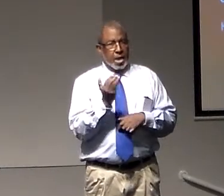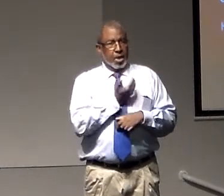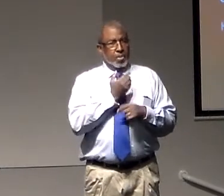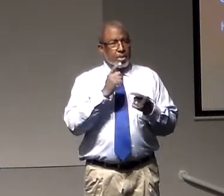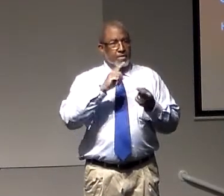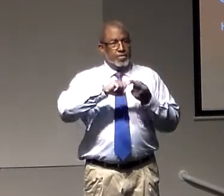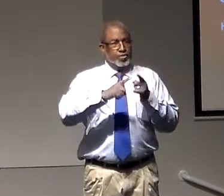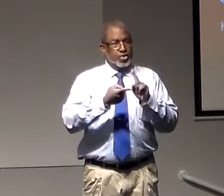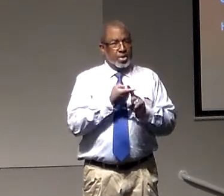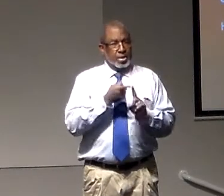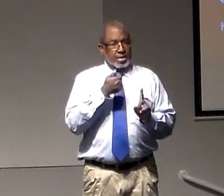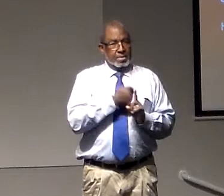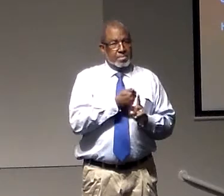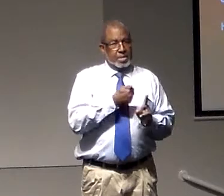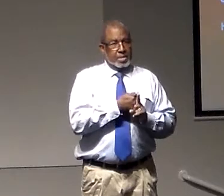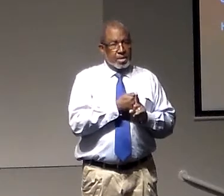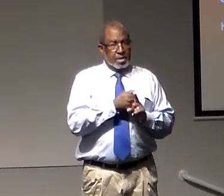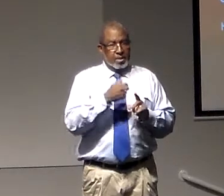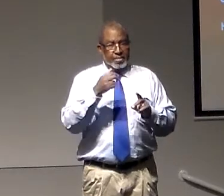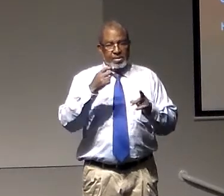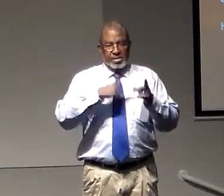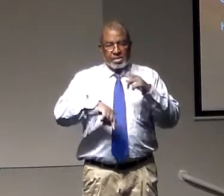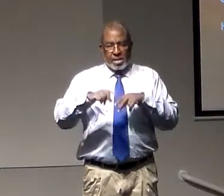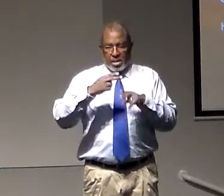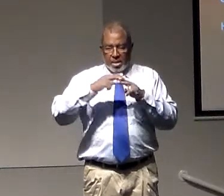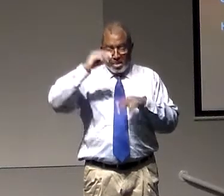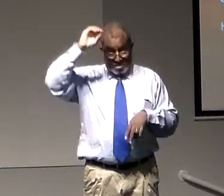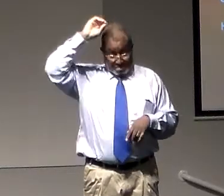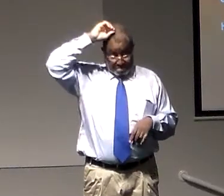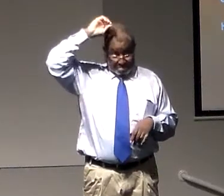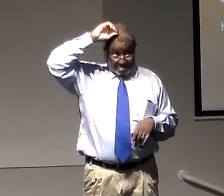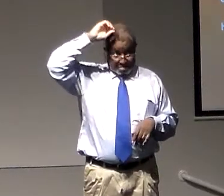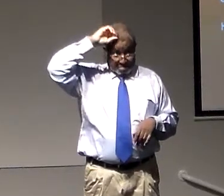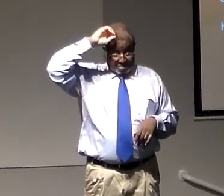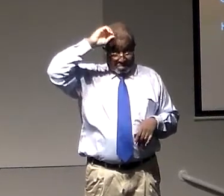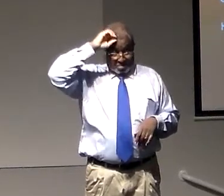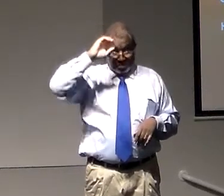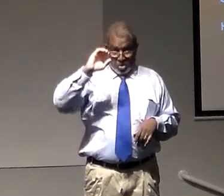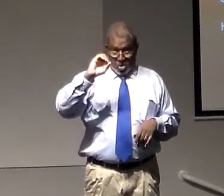And you saw our friend himself sign.